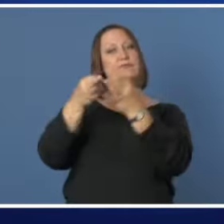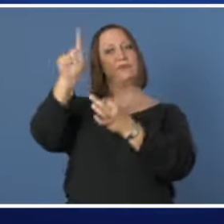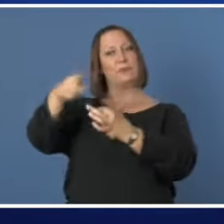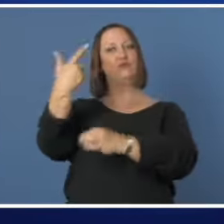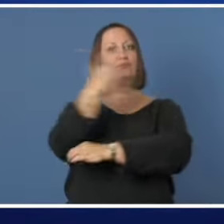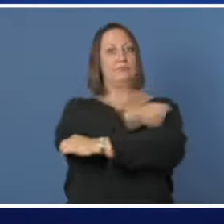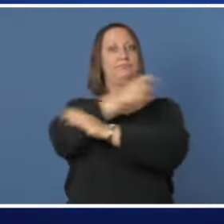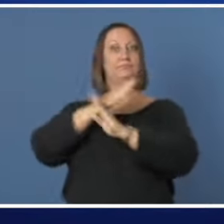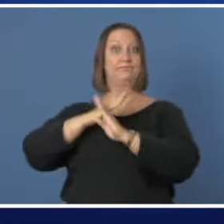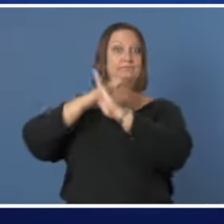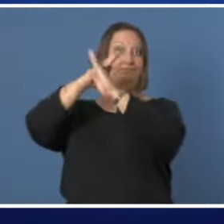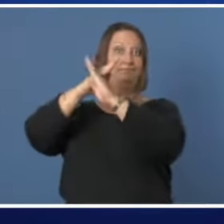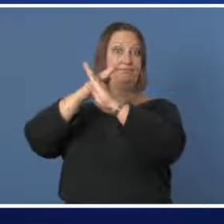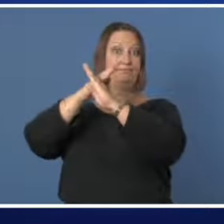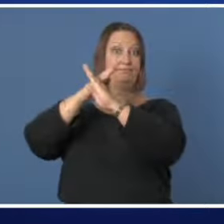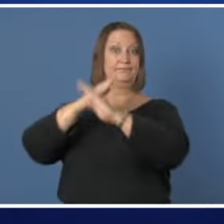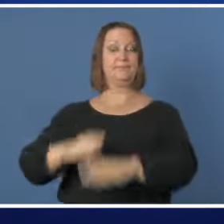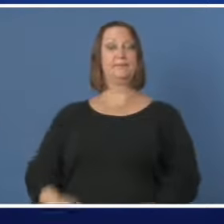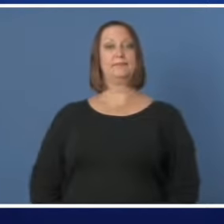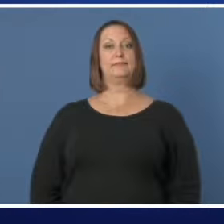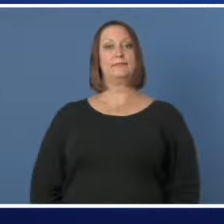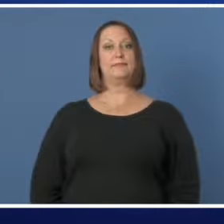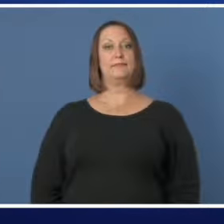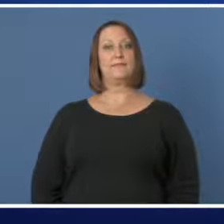Get your family vaccinated.